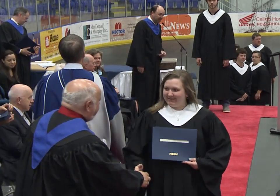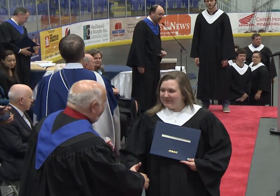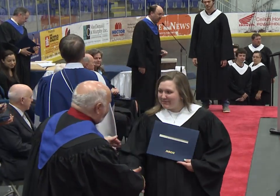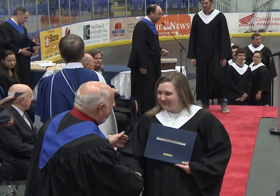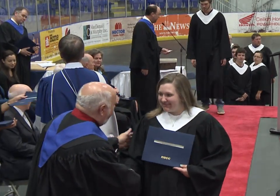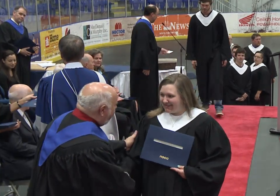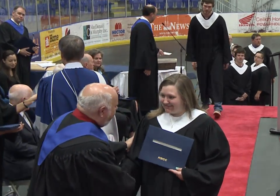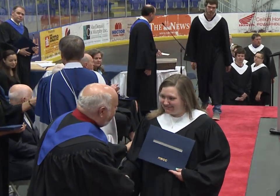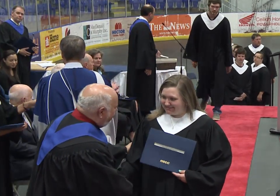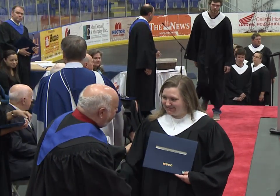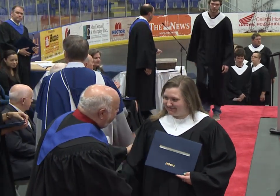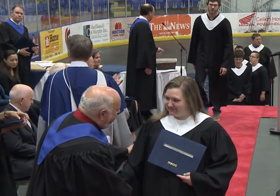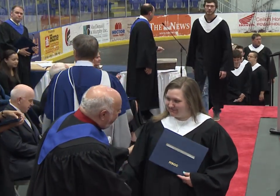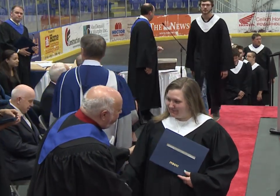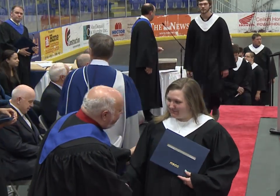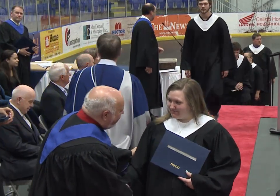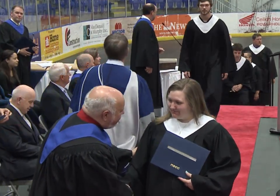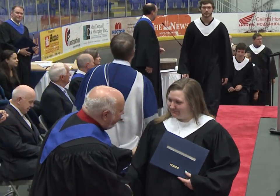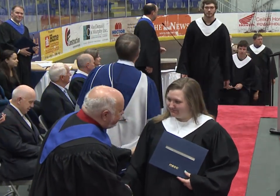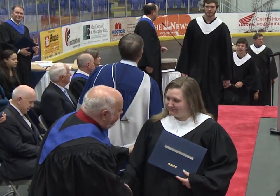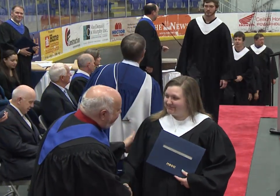Ethan Snell.